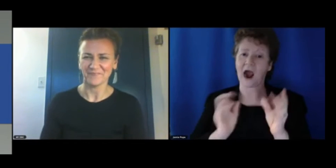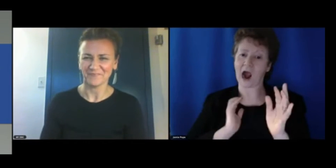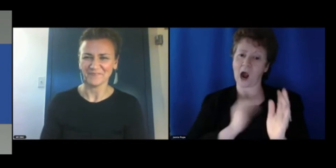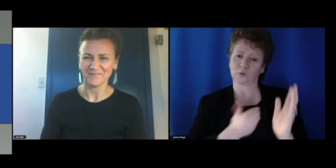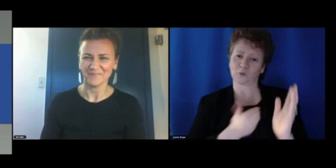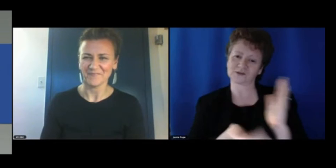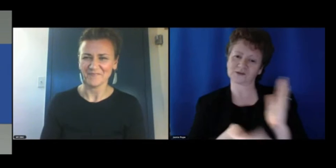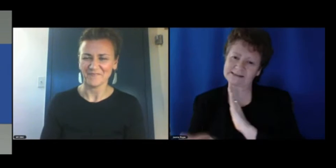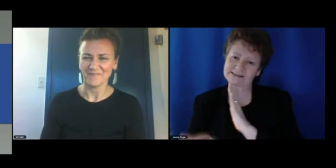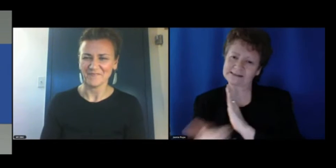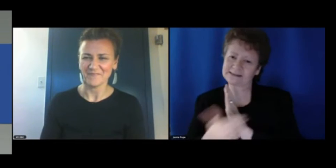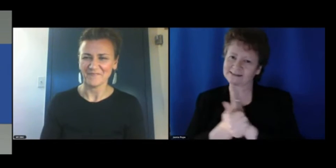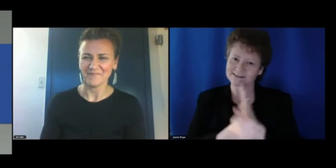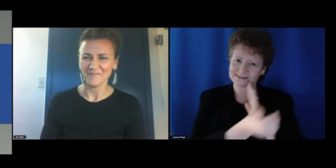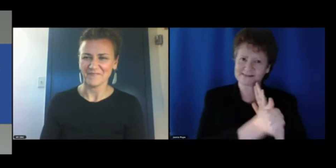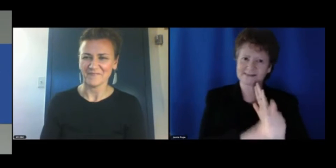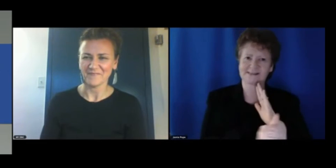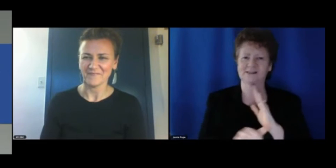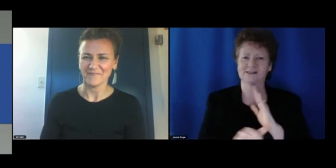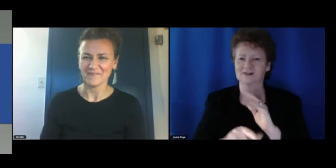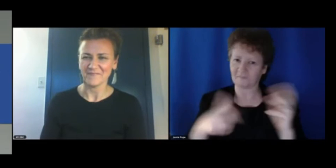that perspective.